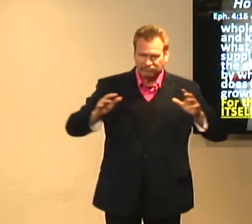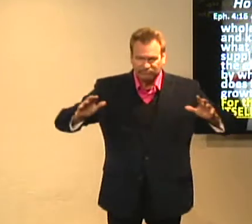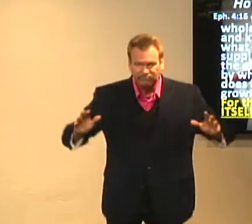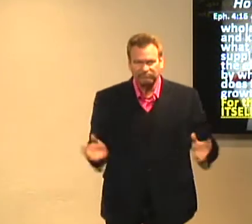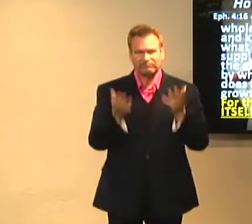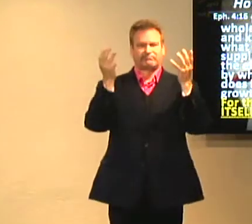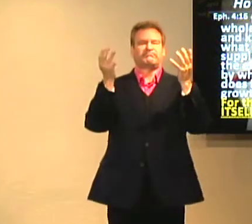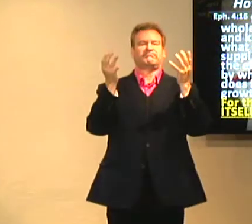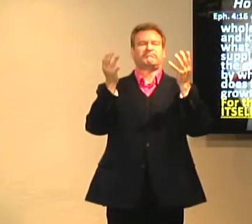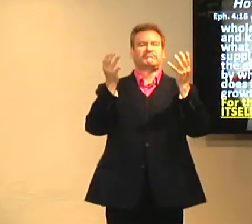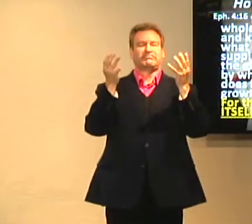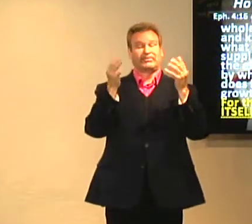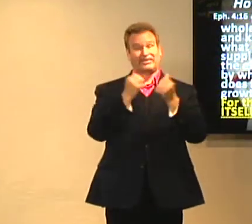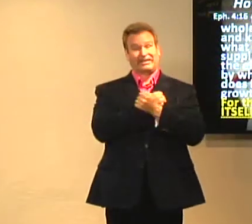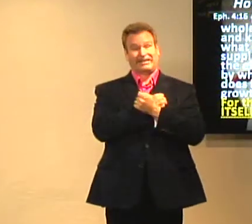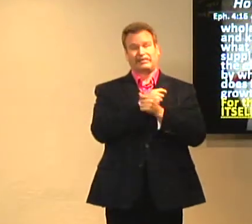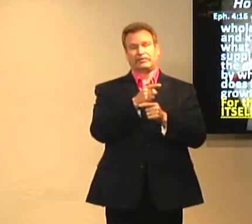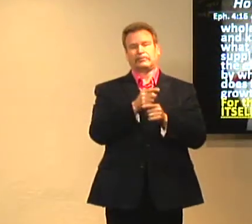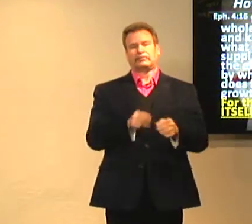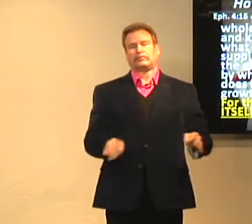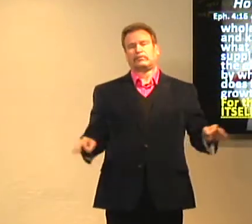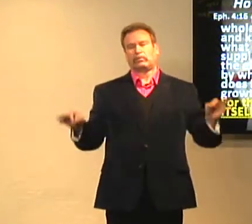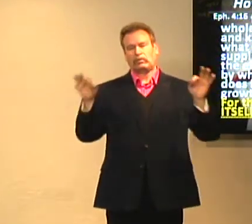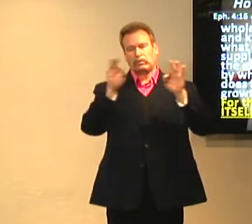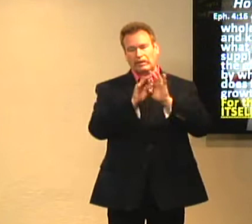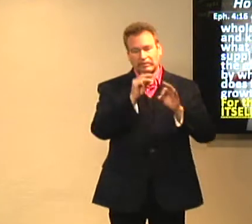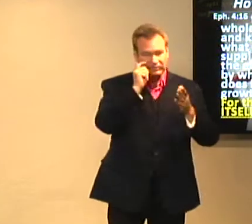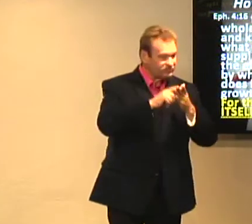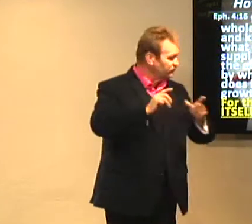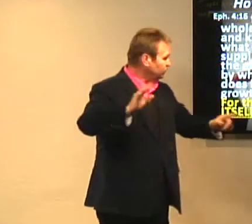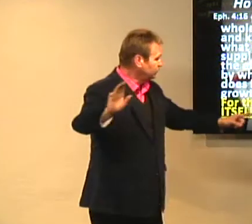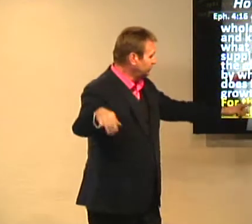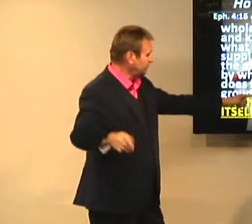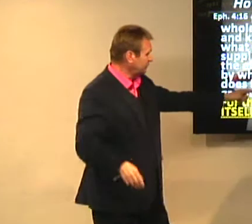We're working together in edification through love.